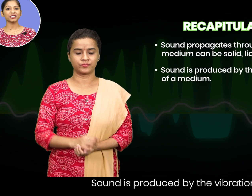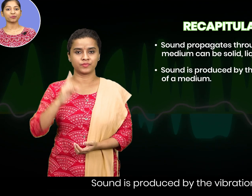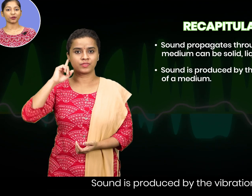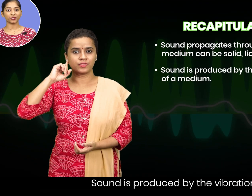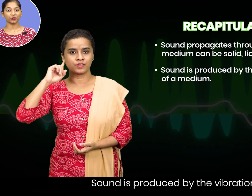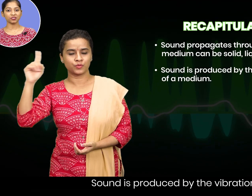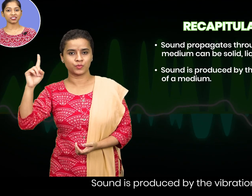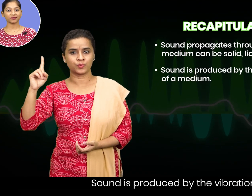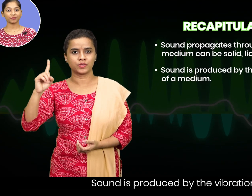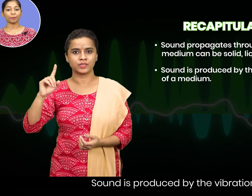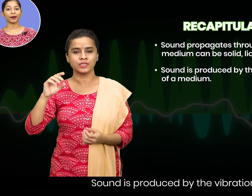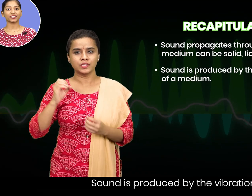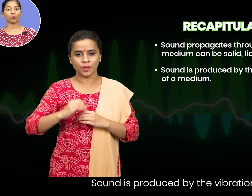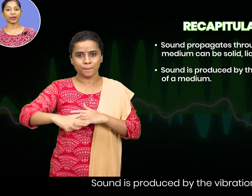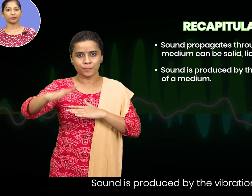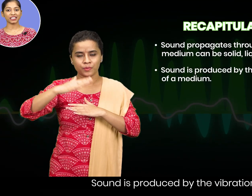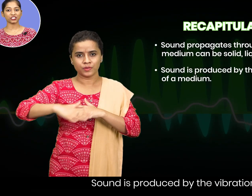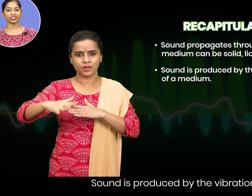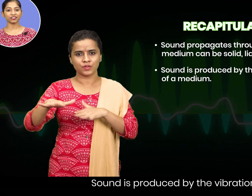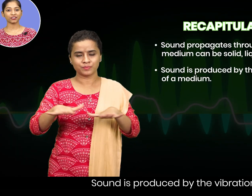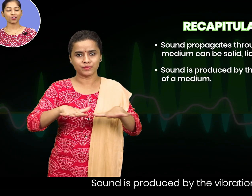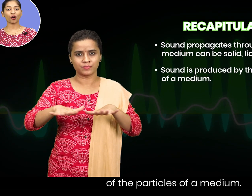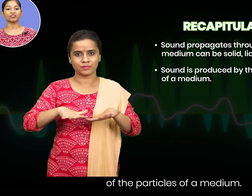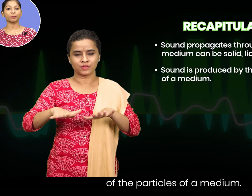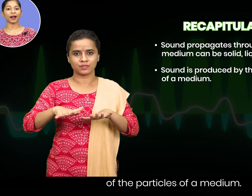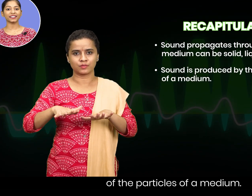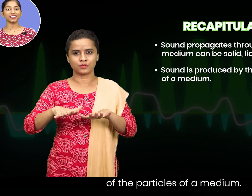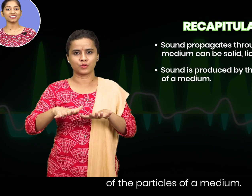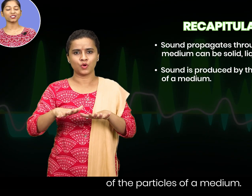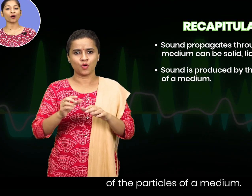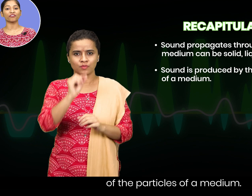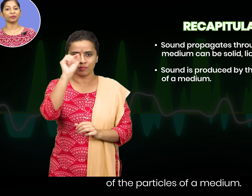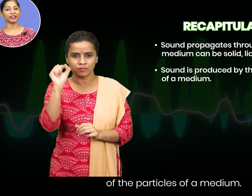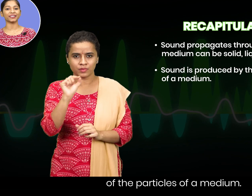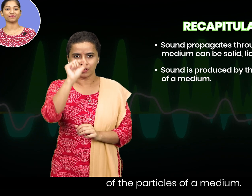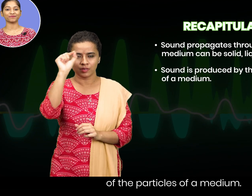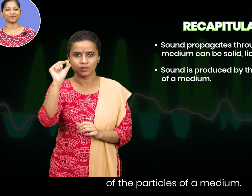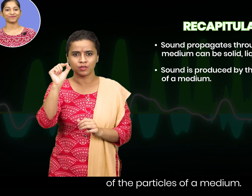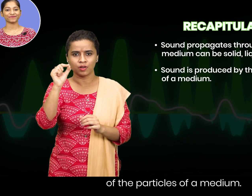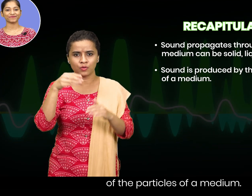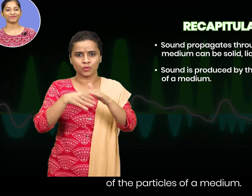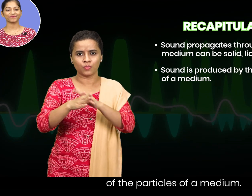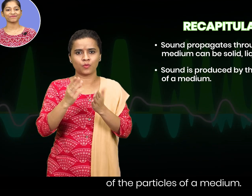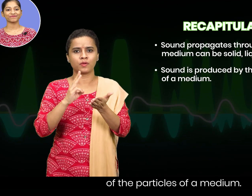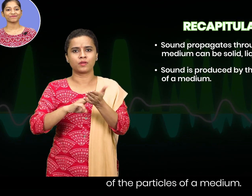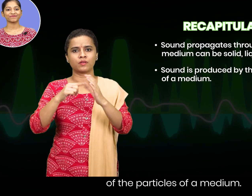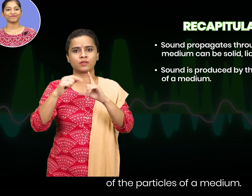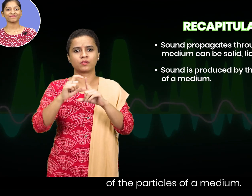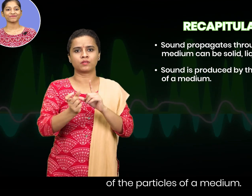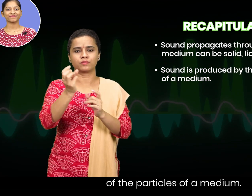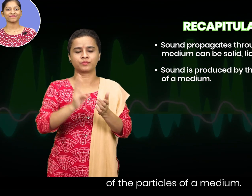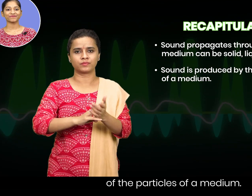Sound is produced by the vibration of the particles of a medium.